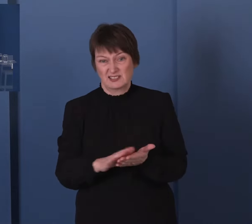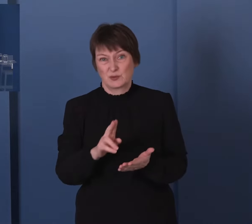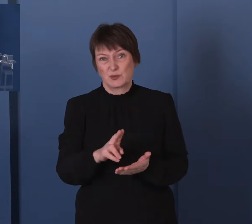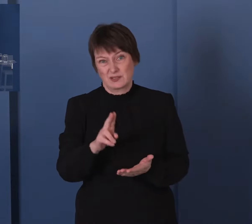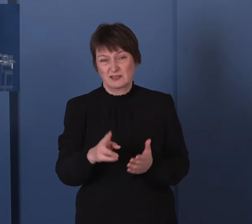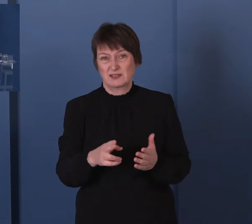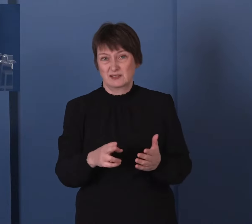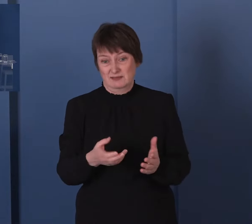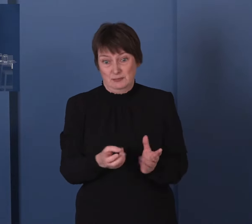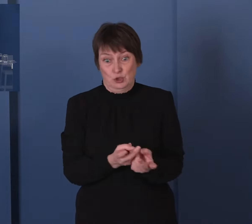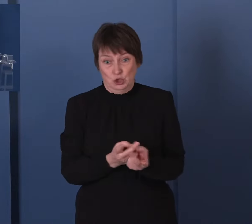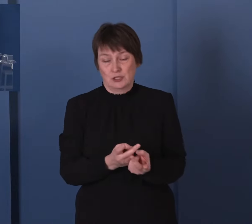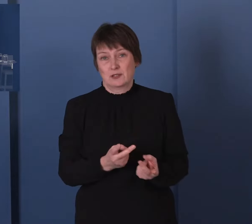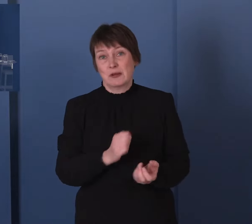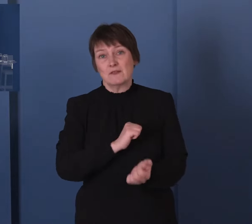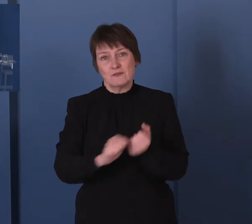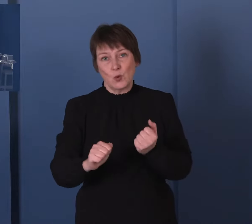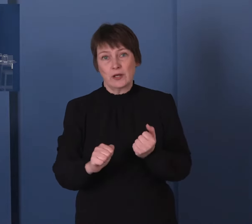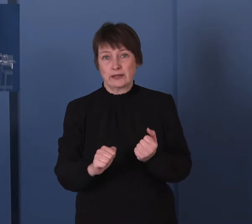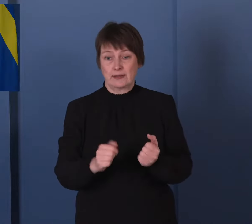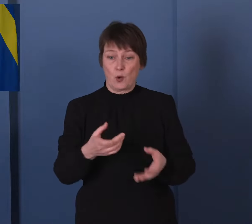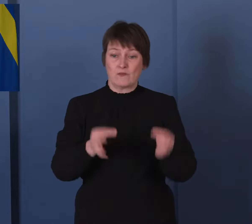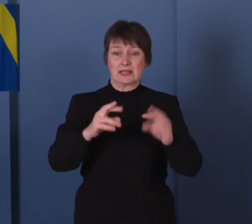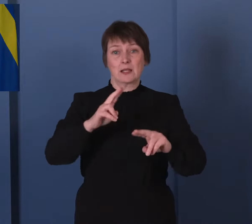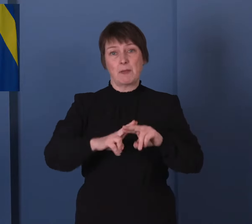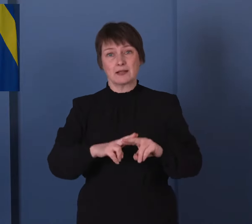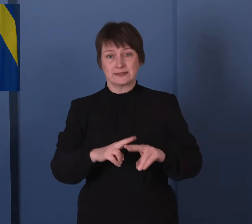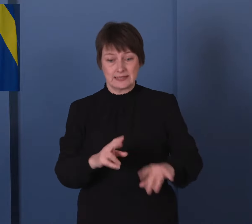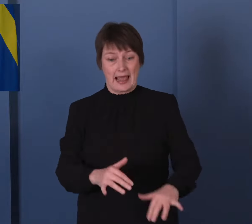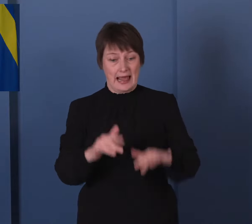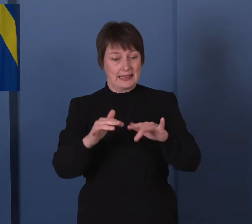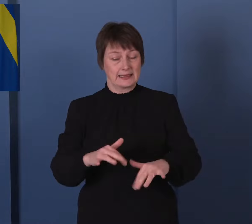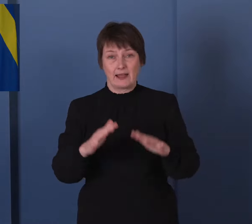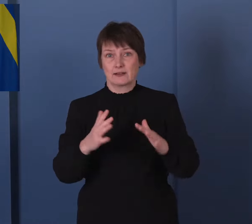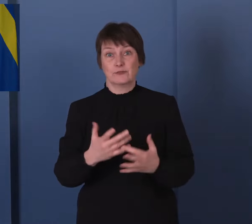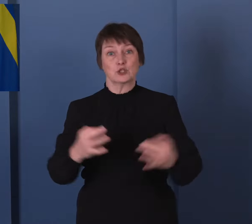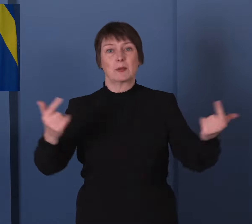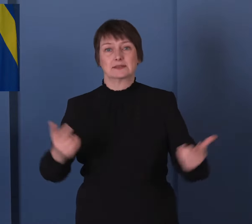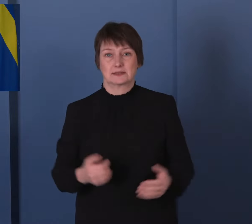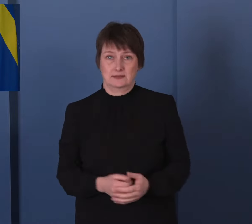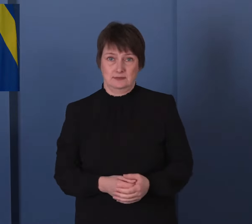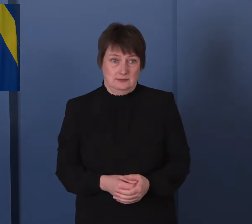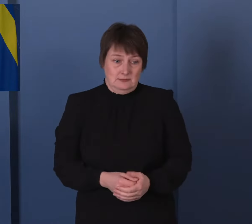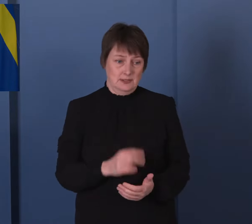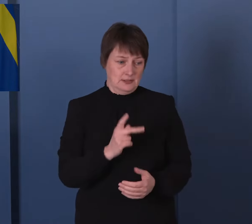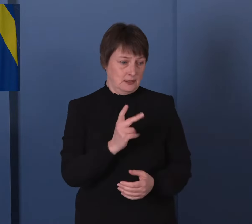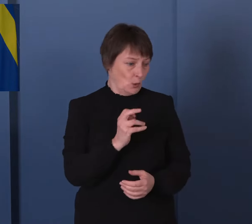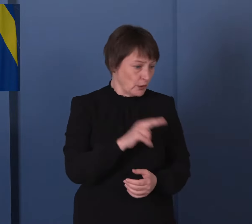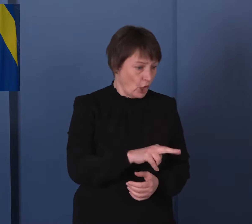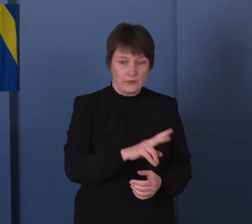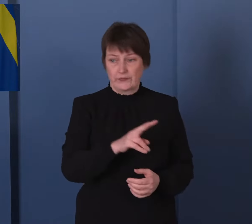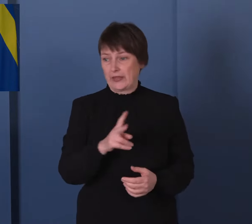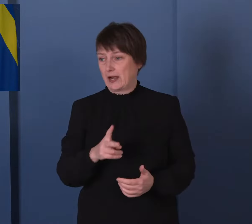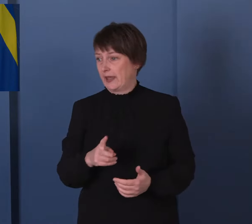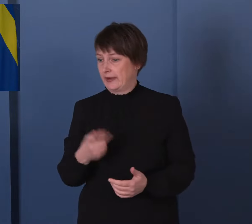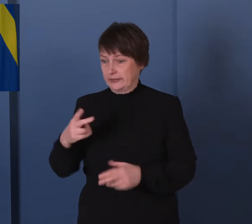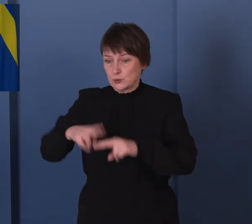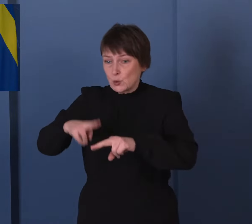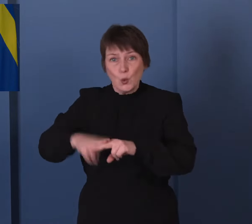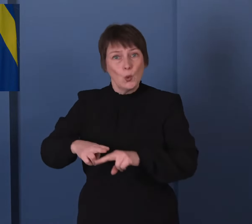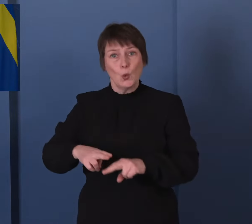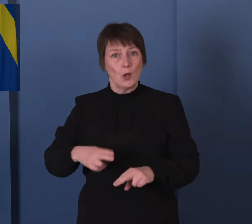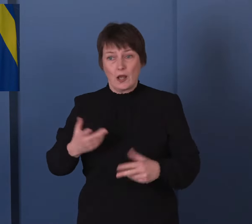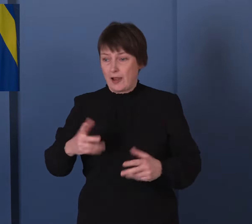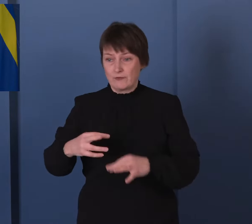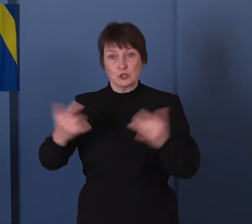to put anything on fire in public places. Not only Quran, but you cannot like burn your chair or anything